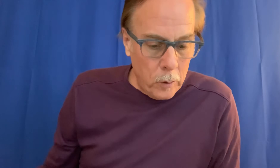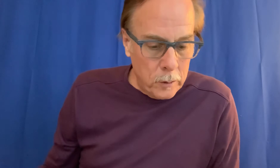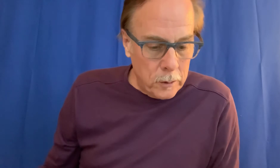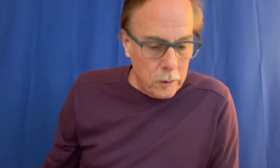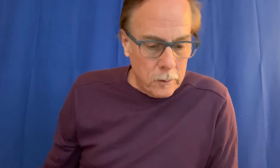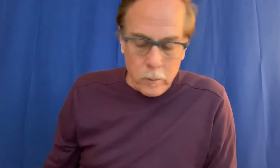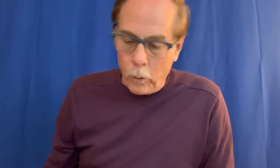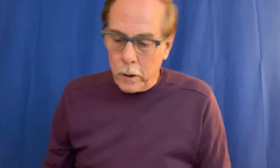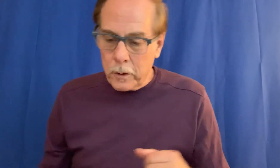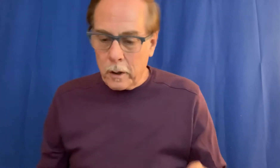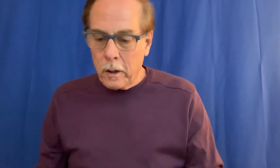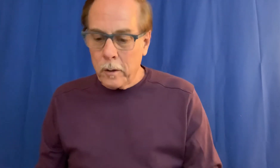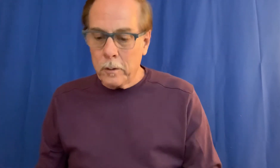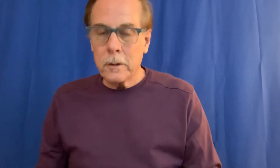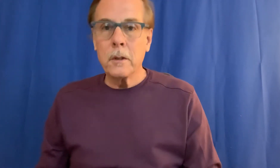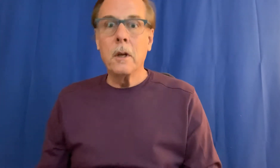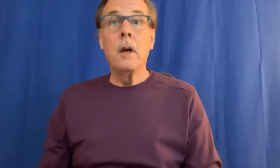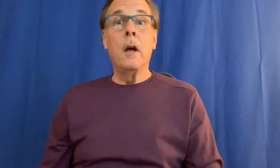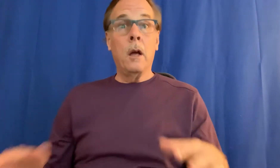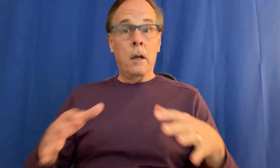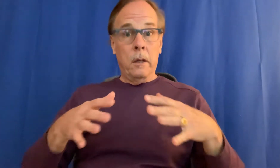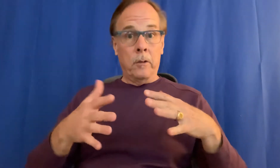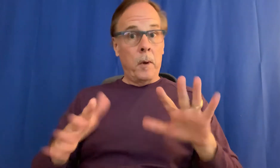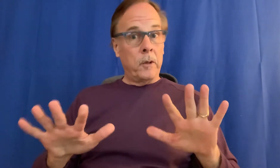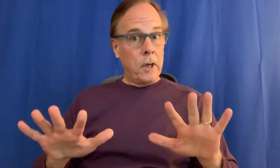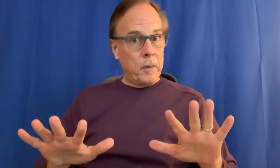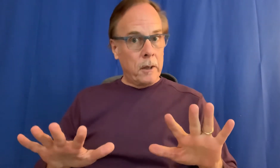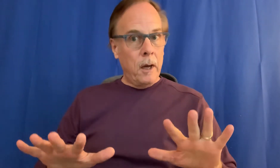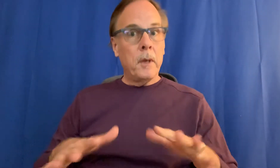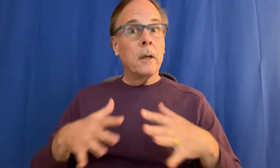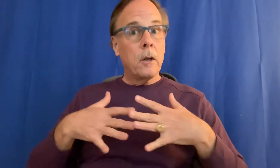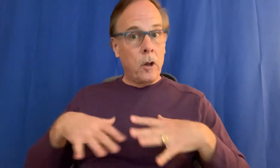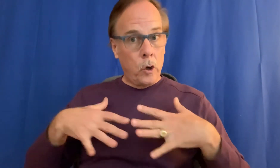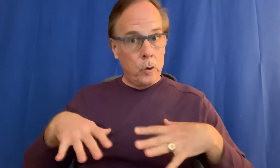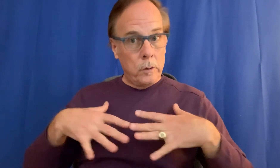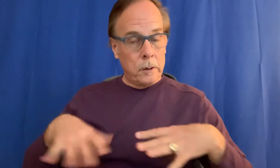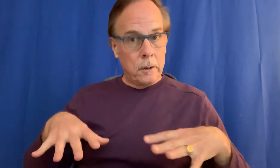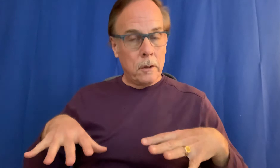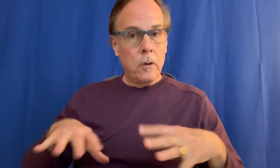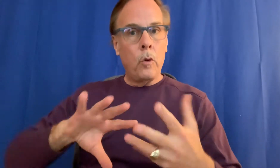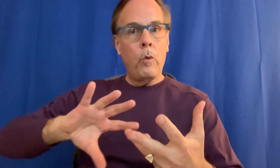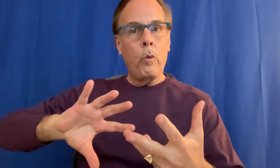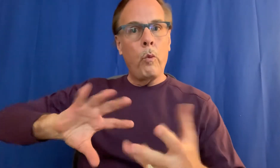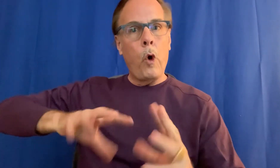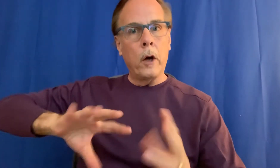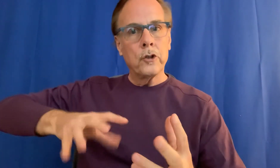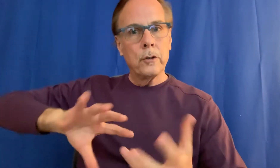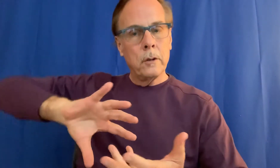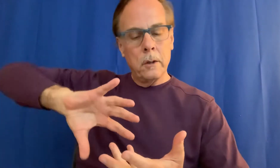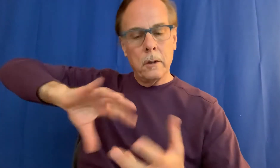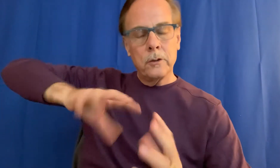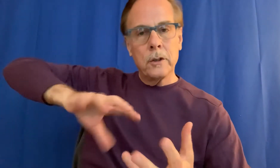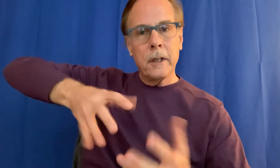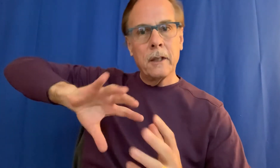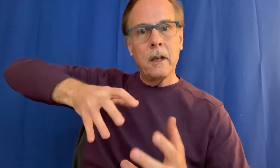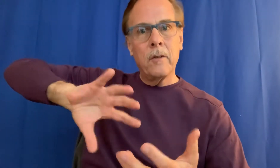Clothes, wash the clothes. And remember, topic, comment, clothes, wash. Just think of